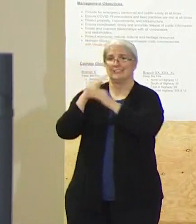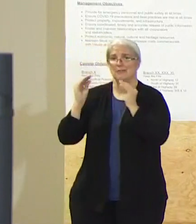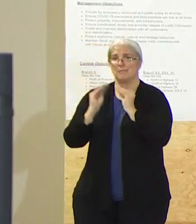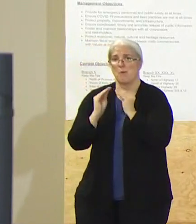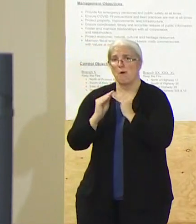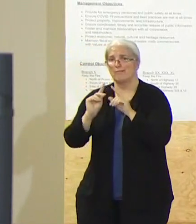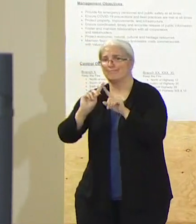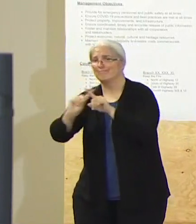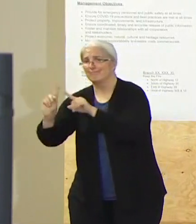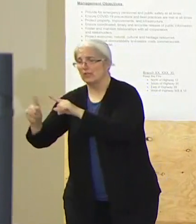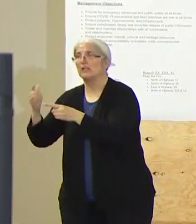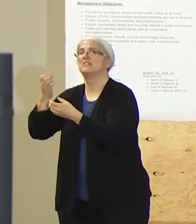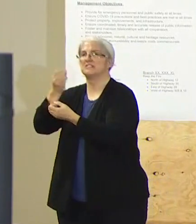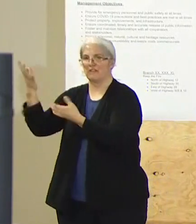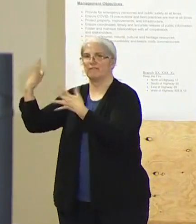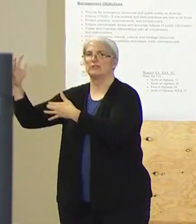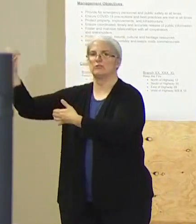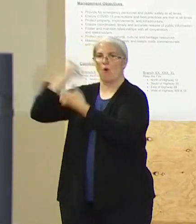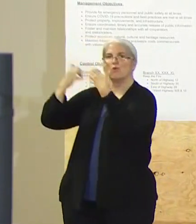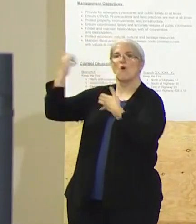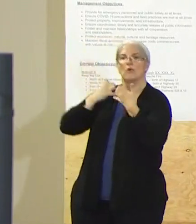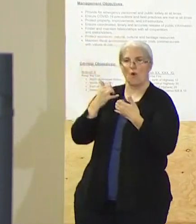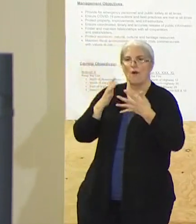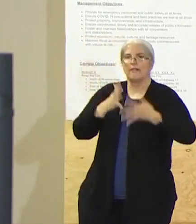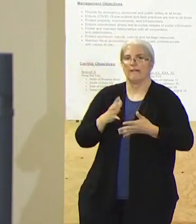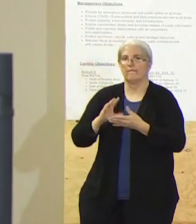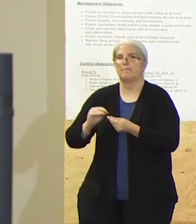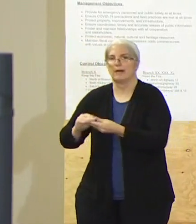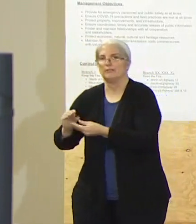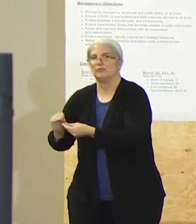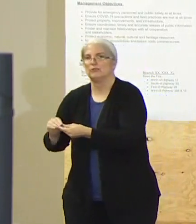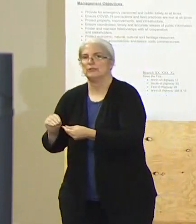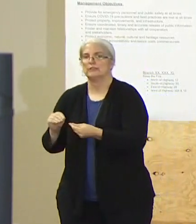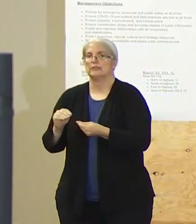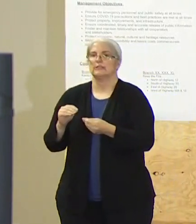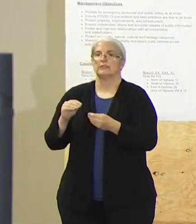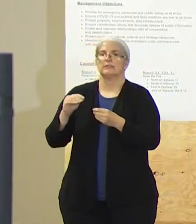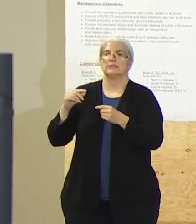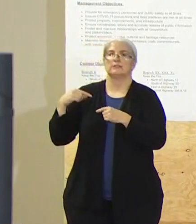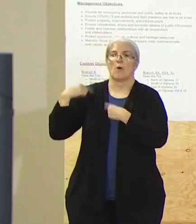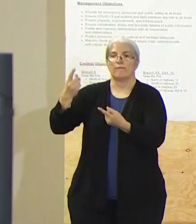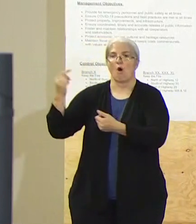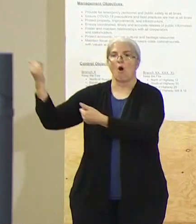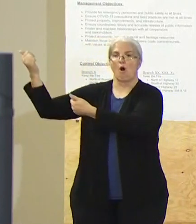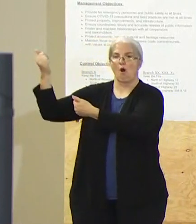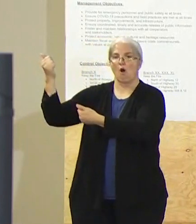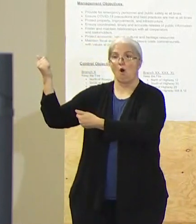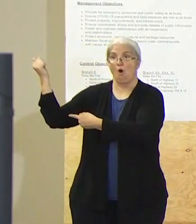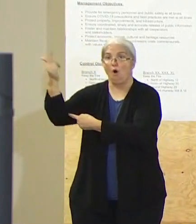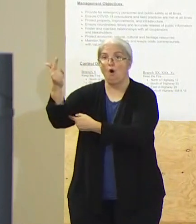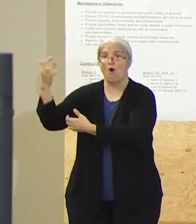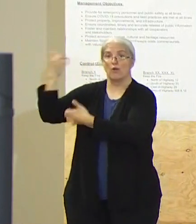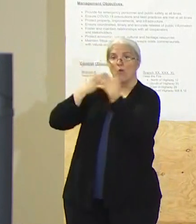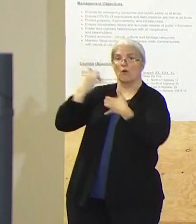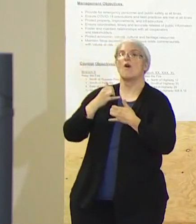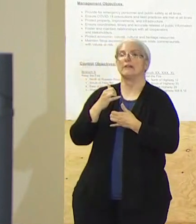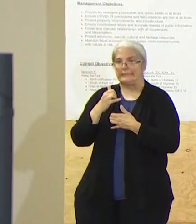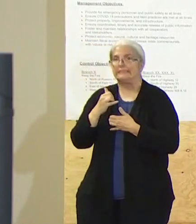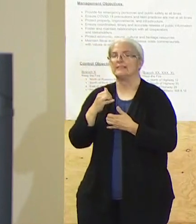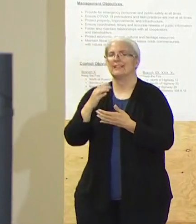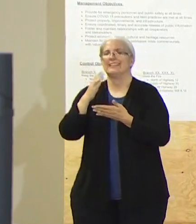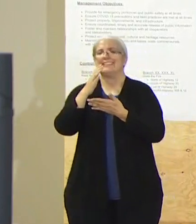me, and not one governor has not been responsive. Some governors have expressed some concern about their